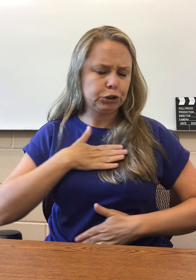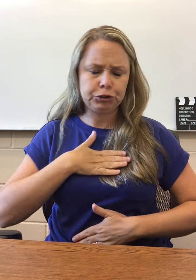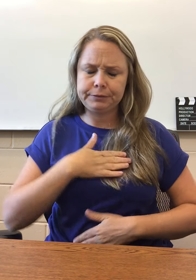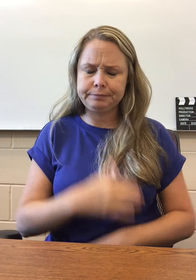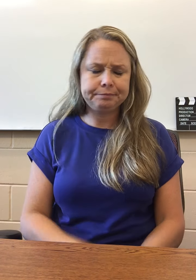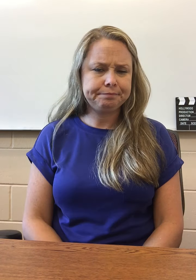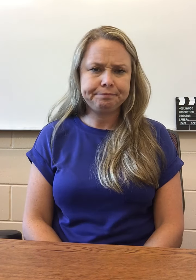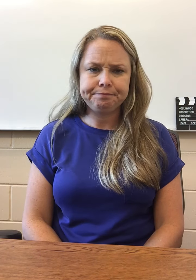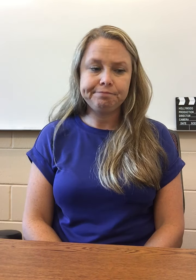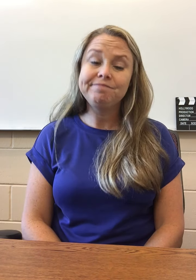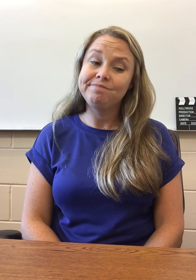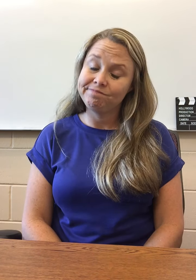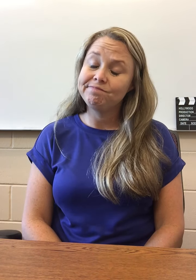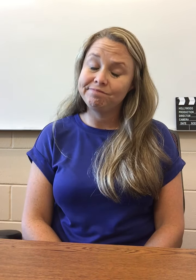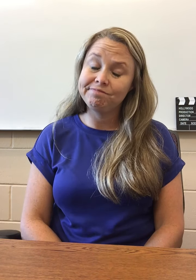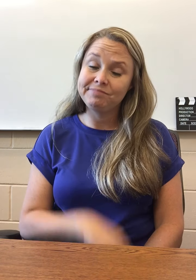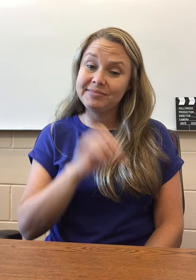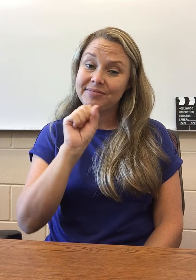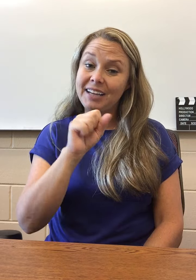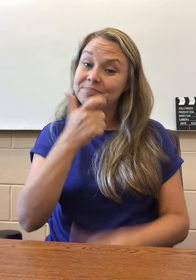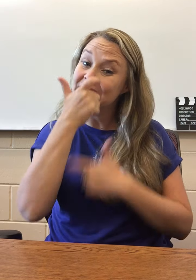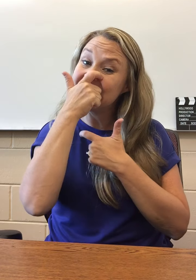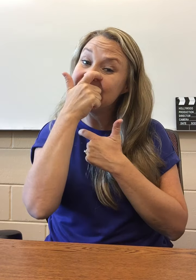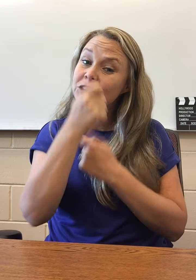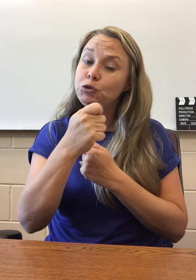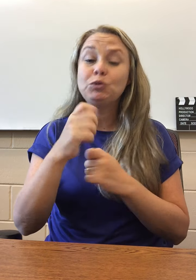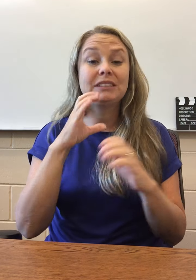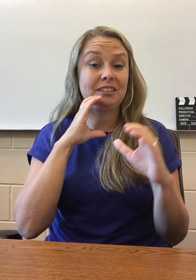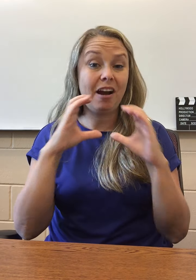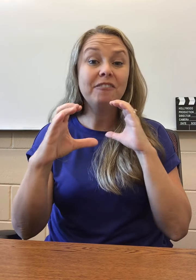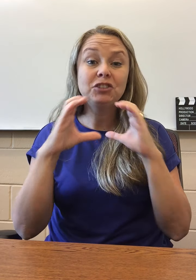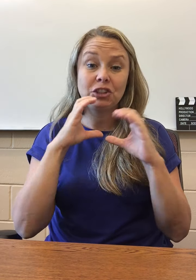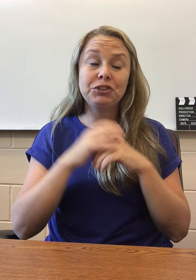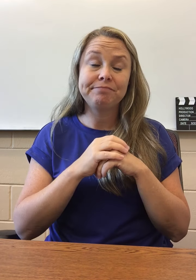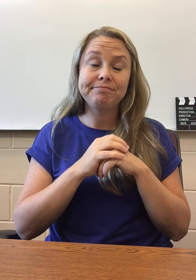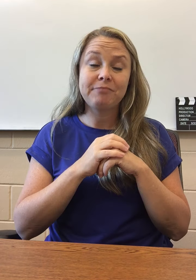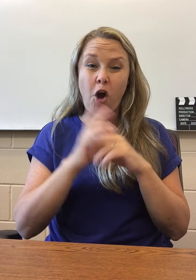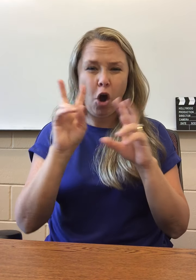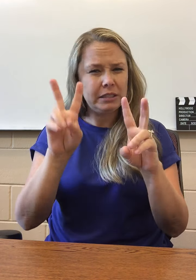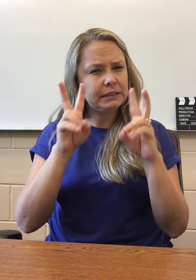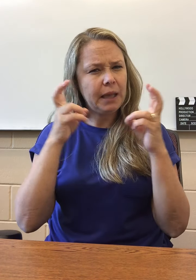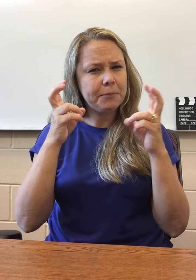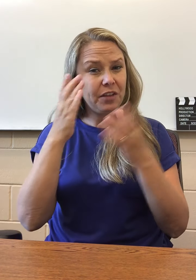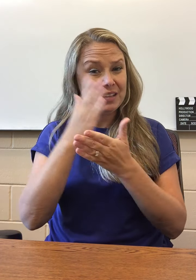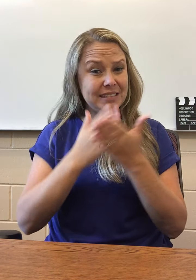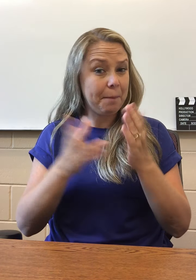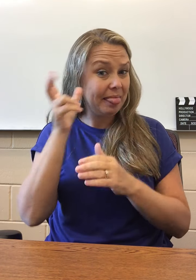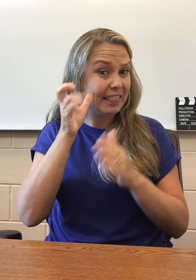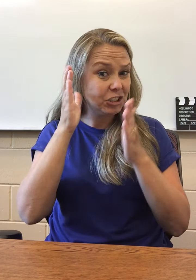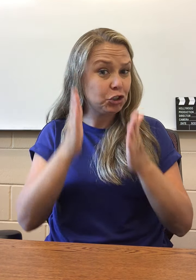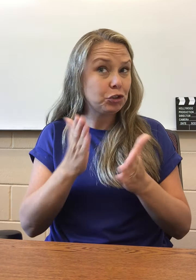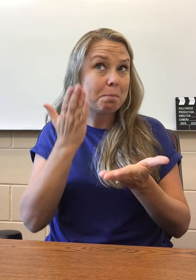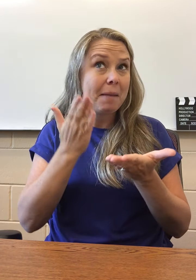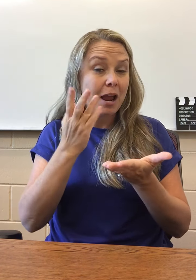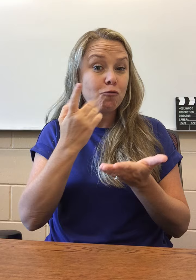yes it's an interesting and topical conversation on a subject some listeners may have recently noticed in their